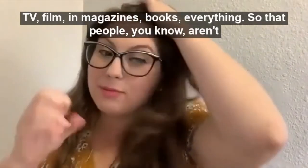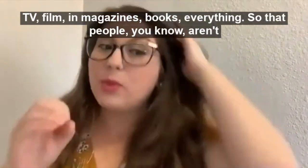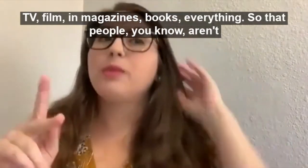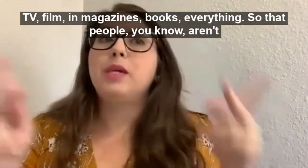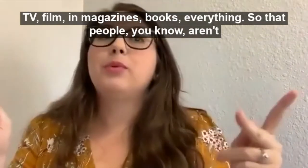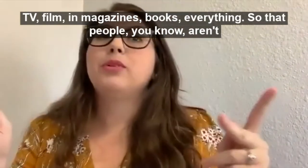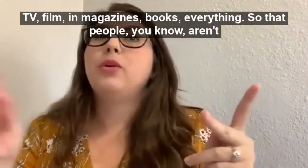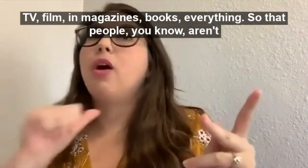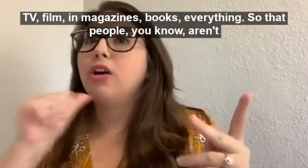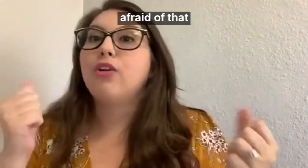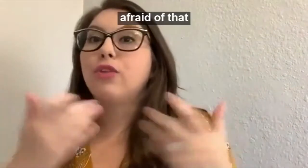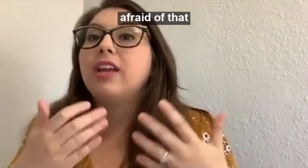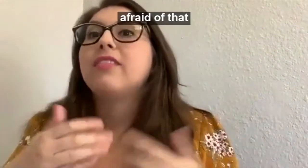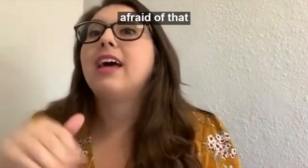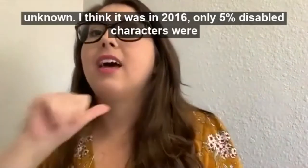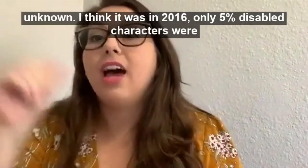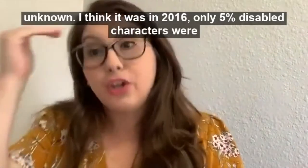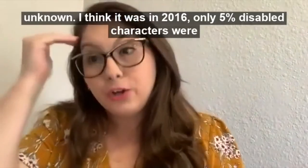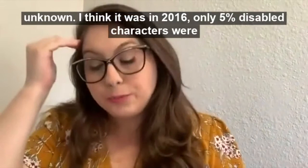that people, you know, aren't afraid of that unknown.